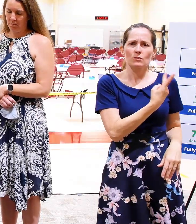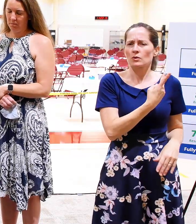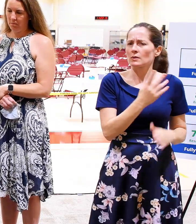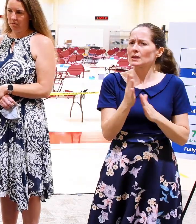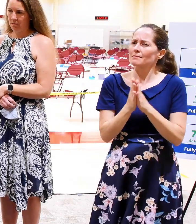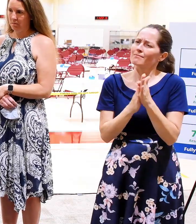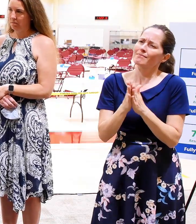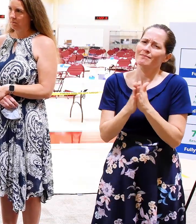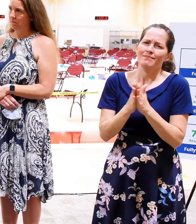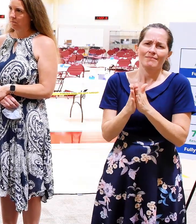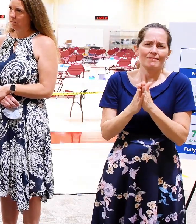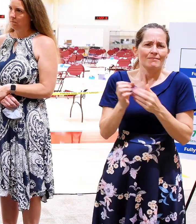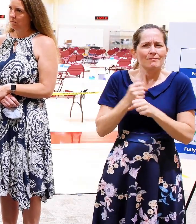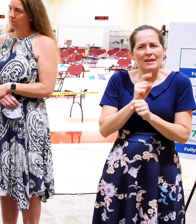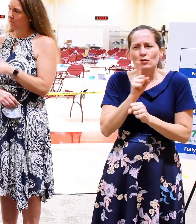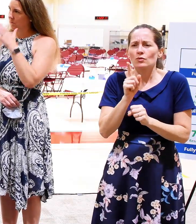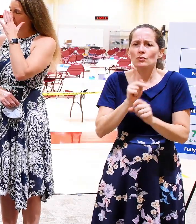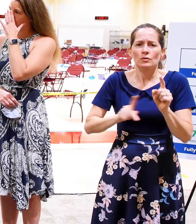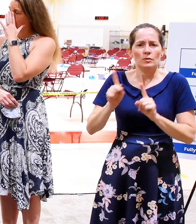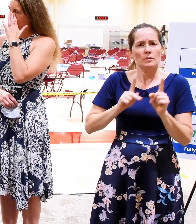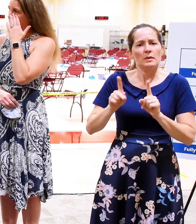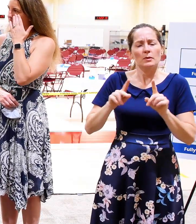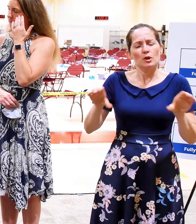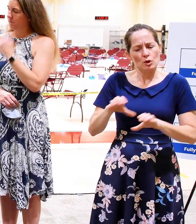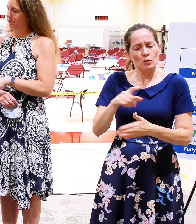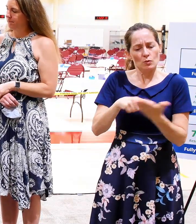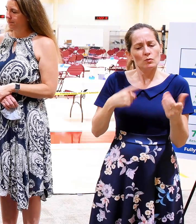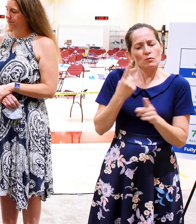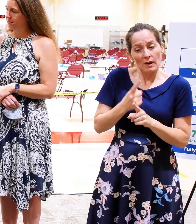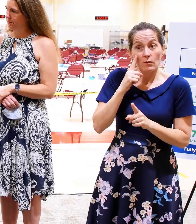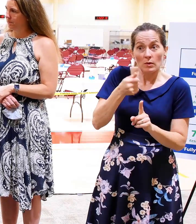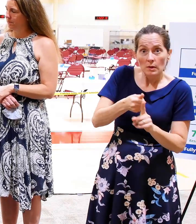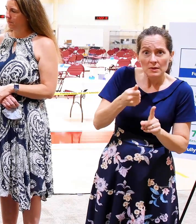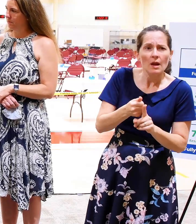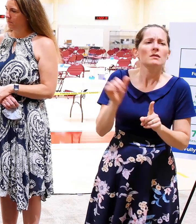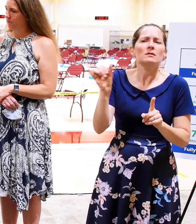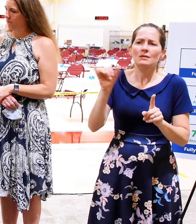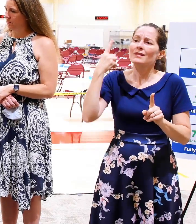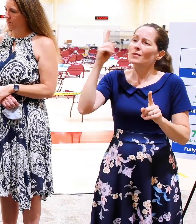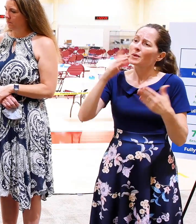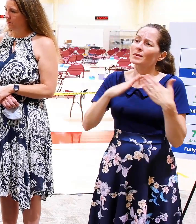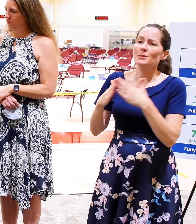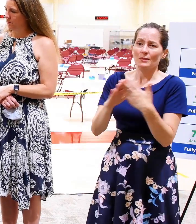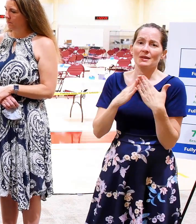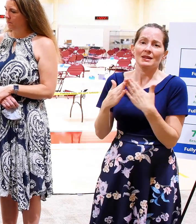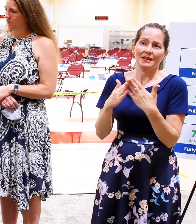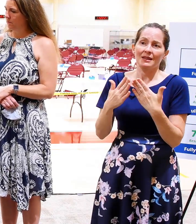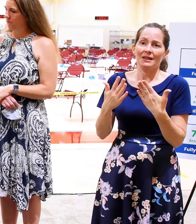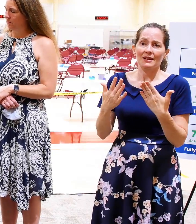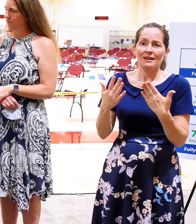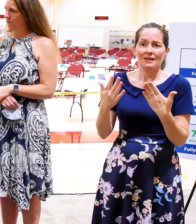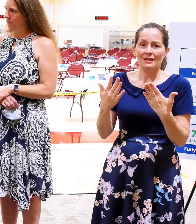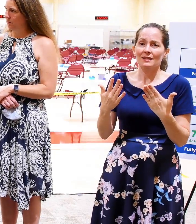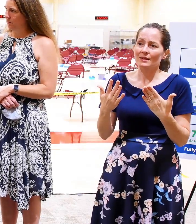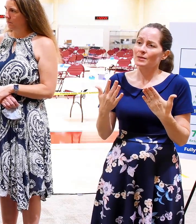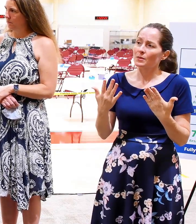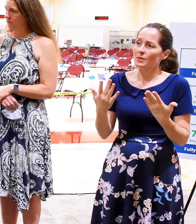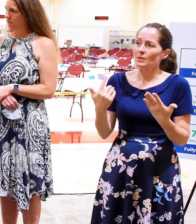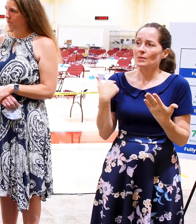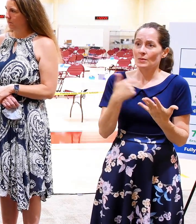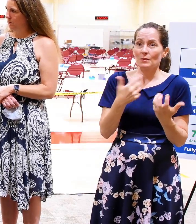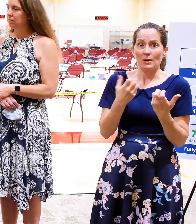people do the right thing for themselves and the right thing for the community and all the folks that we are around and that we support. So,